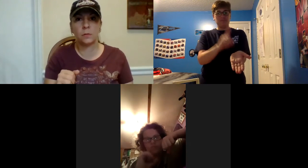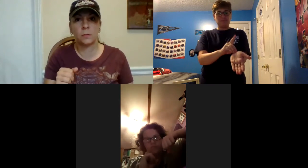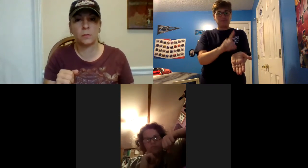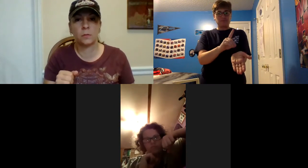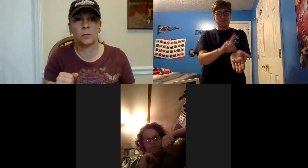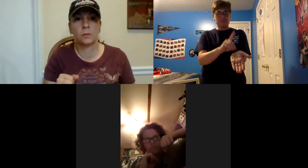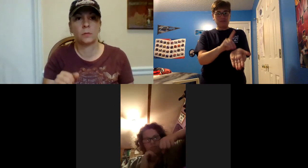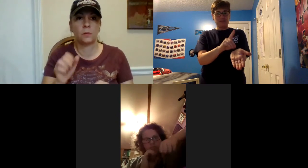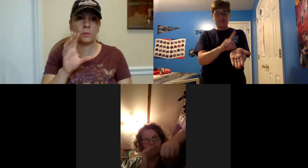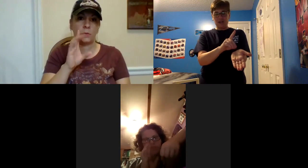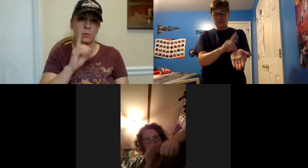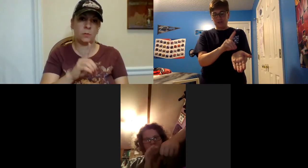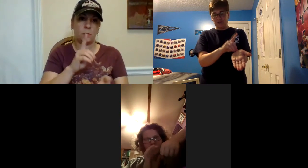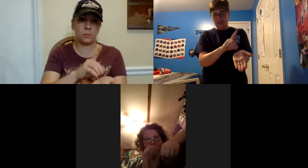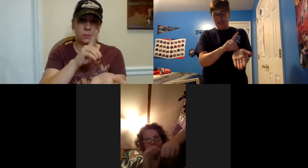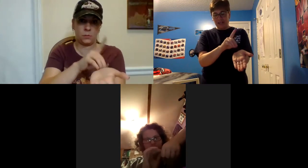doctor